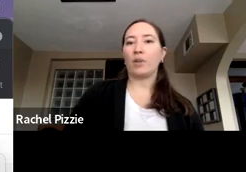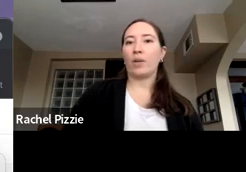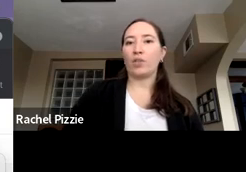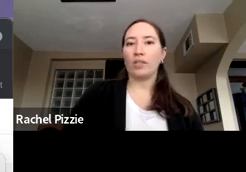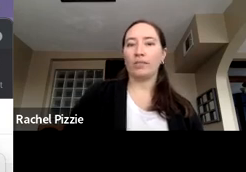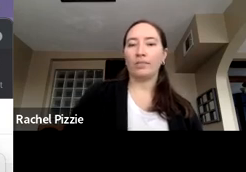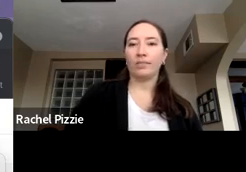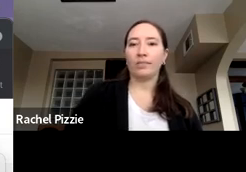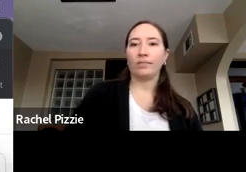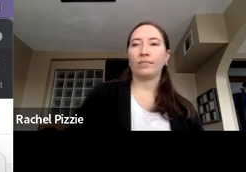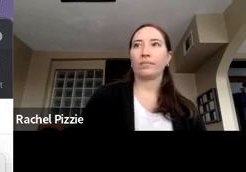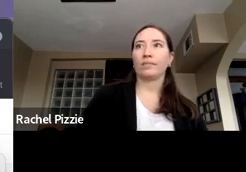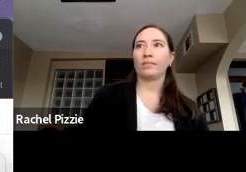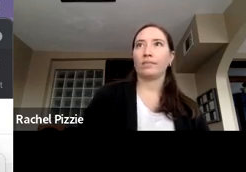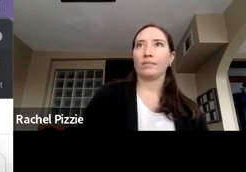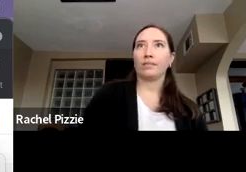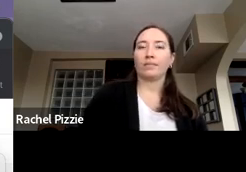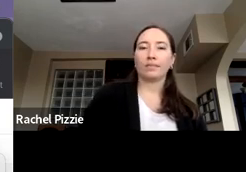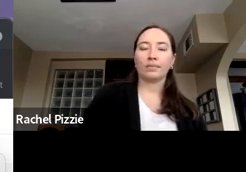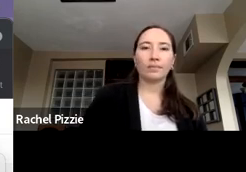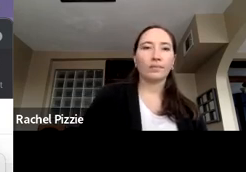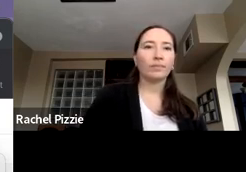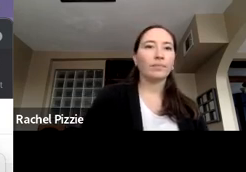is a different question.